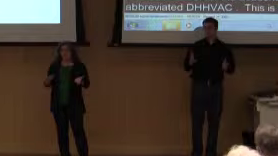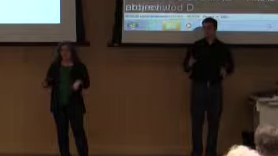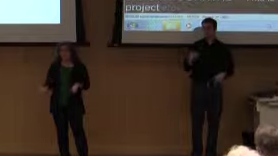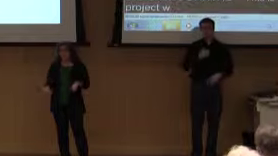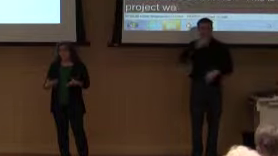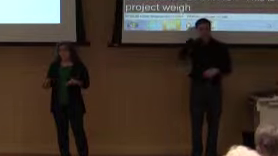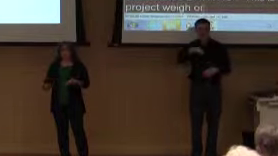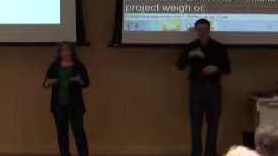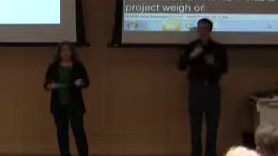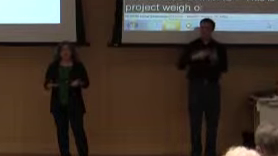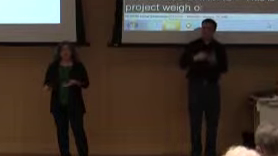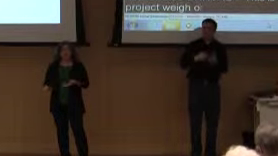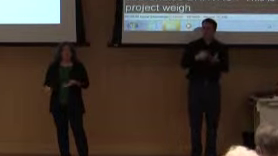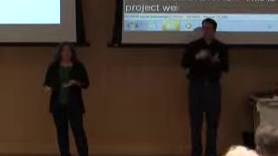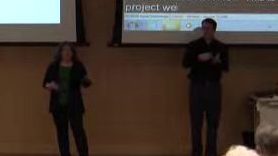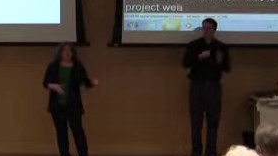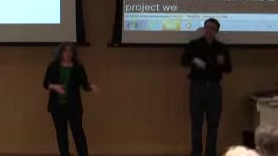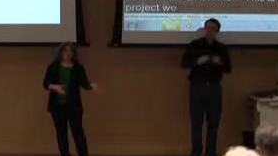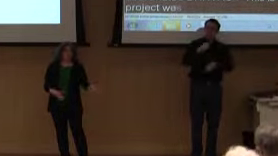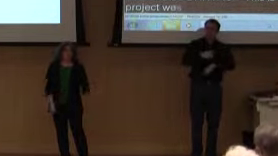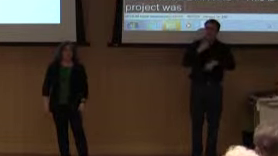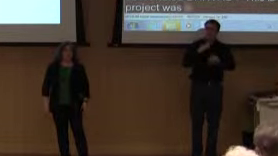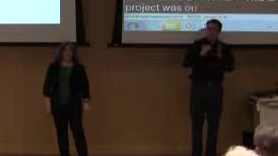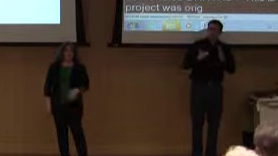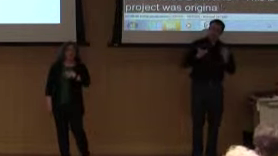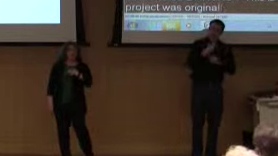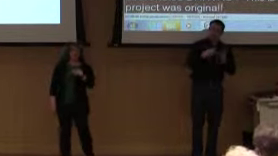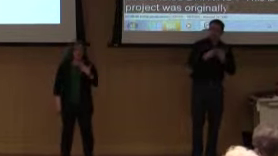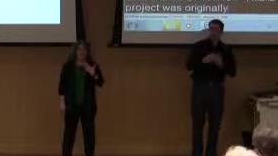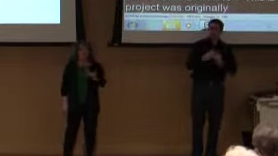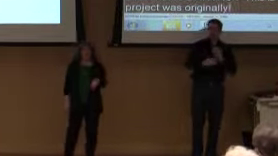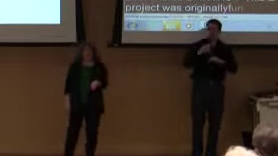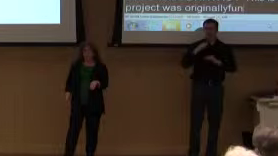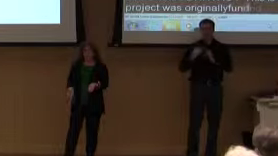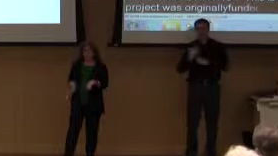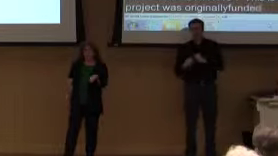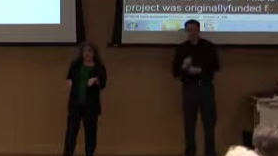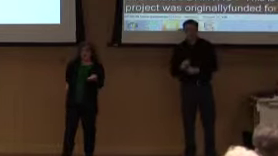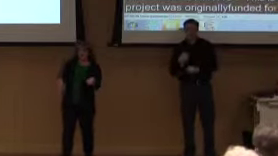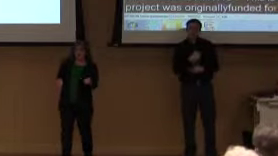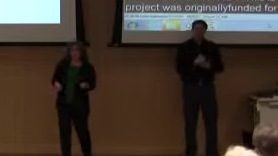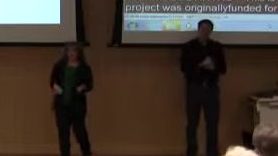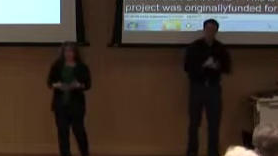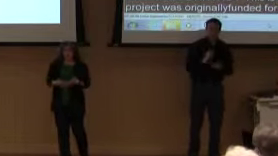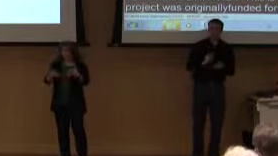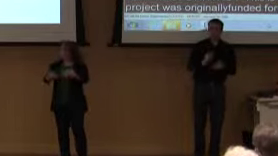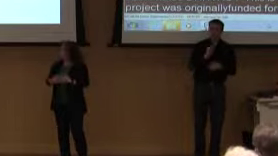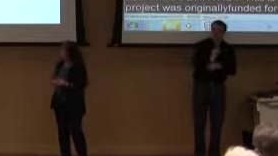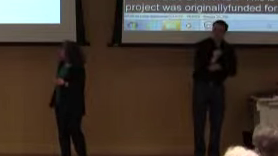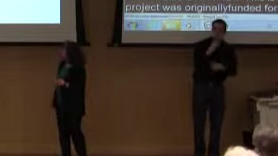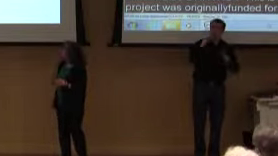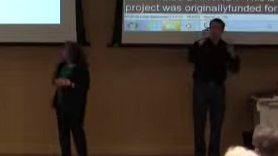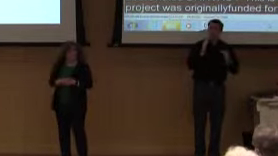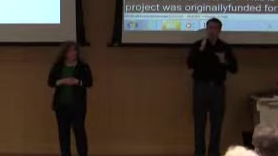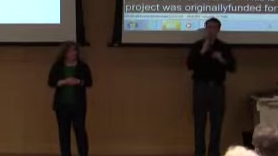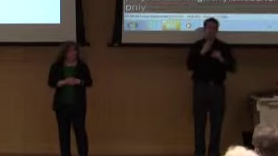sometimes takes longer for students to get through the program than 5 years. So we can only help them a little bit, and hopefully that will